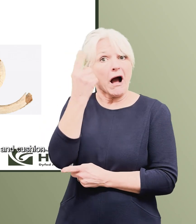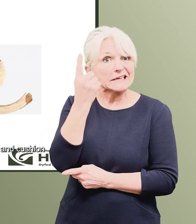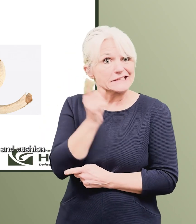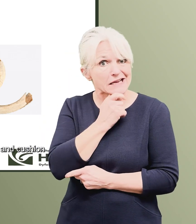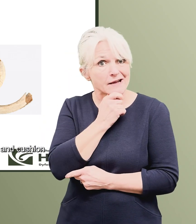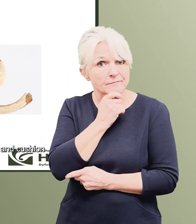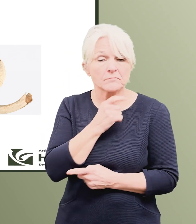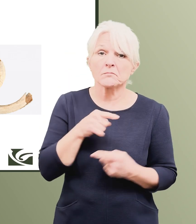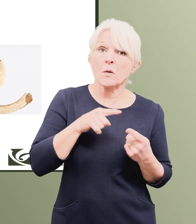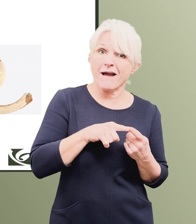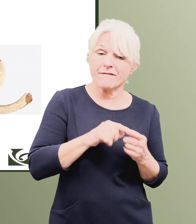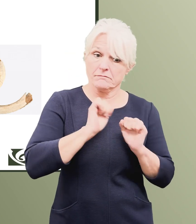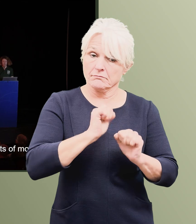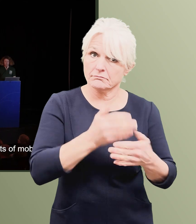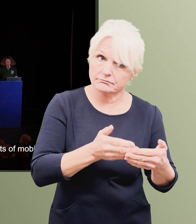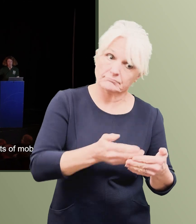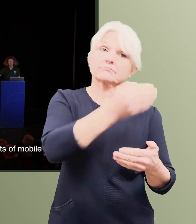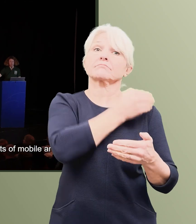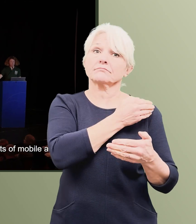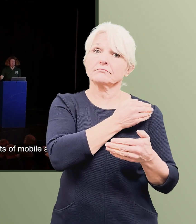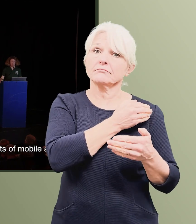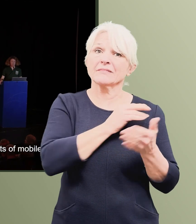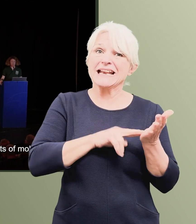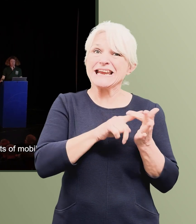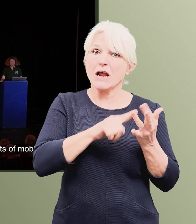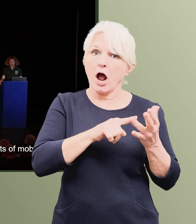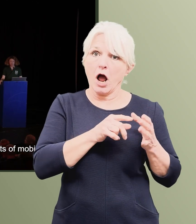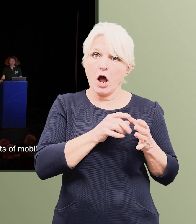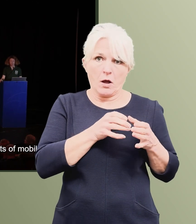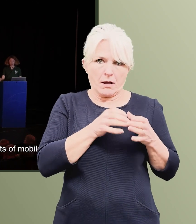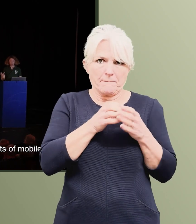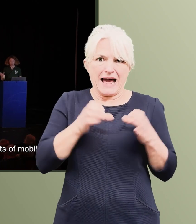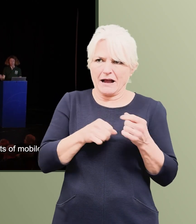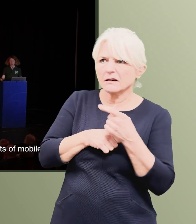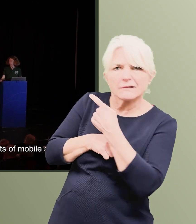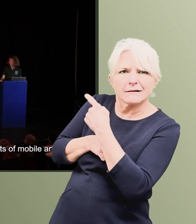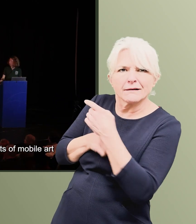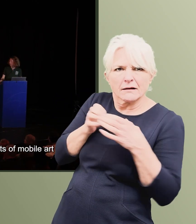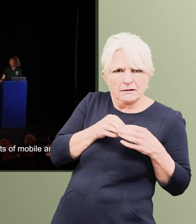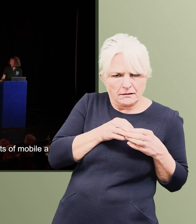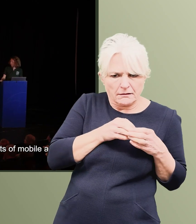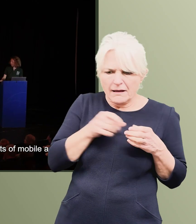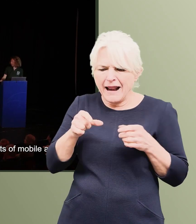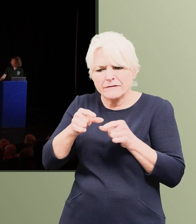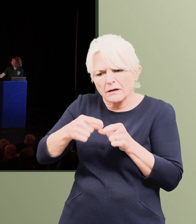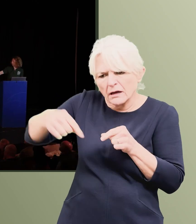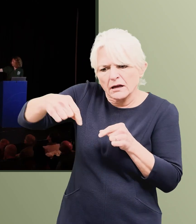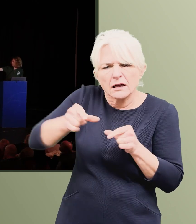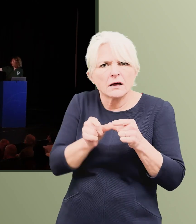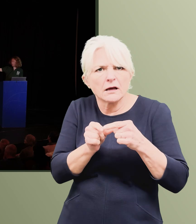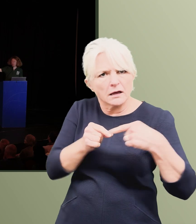the right-hand side. Neolithic plaques are basically little bits of art, little bits of mobile art dating to the